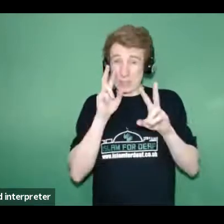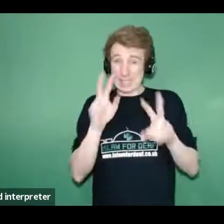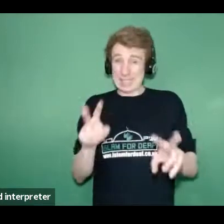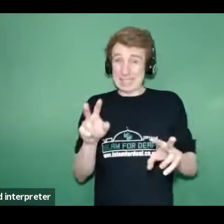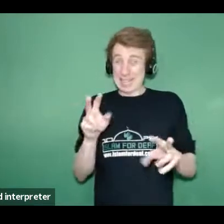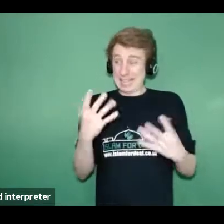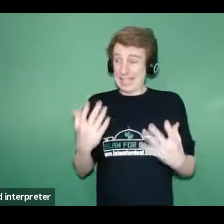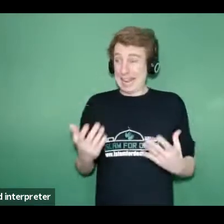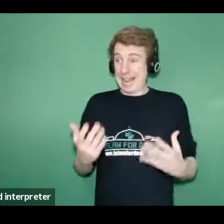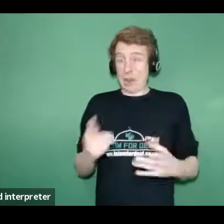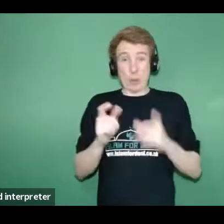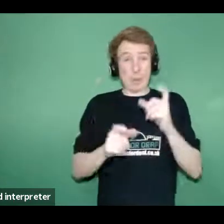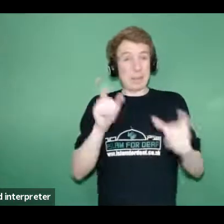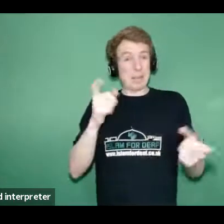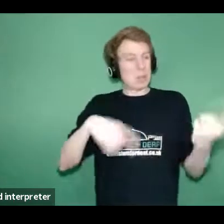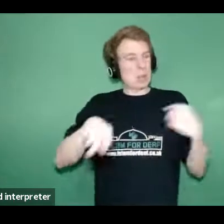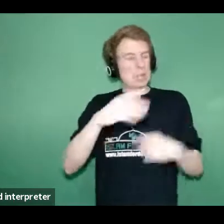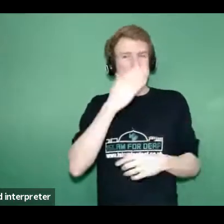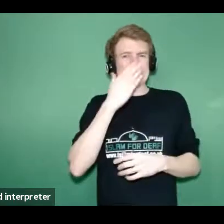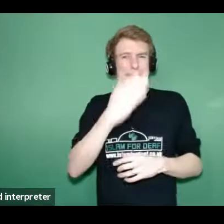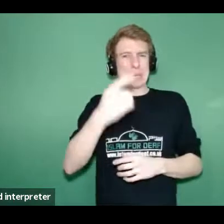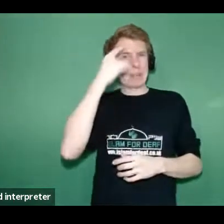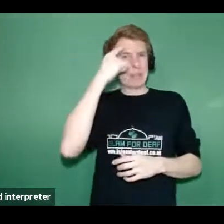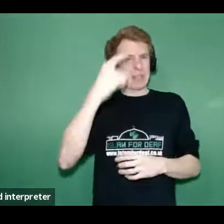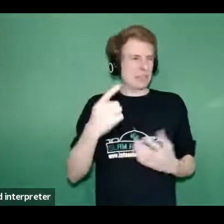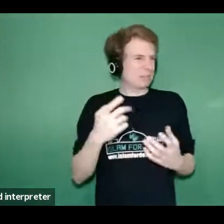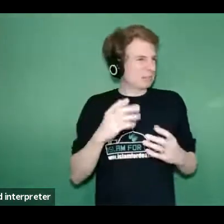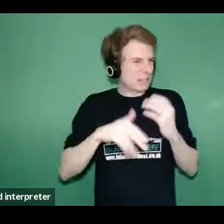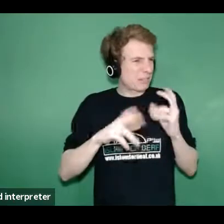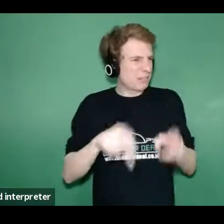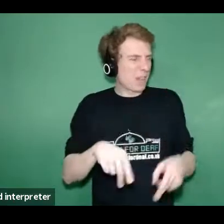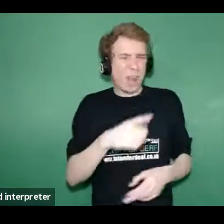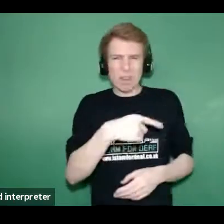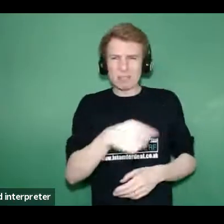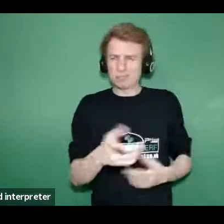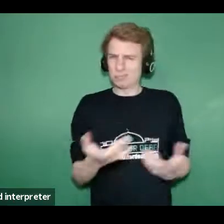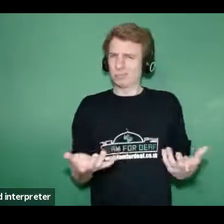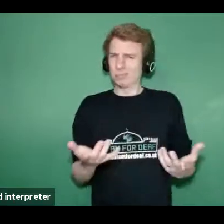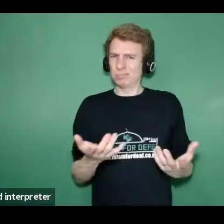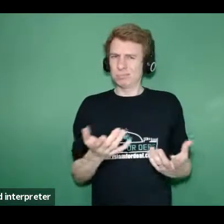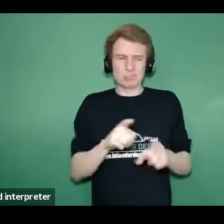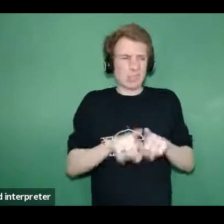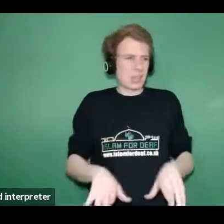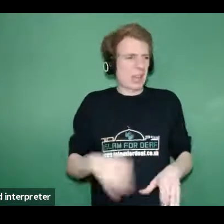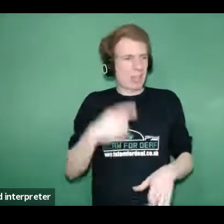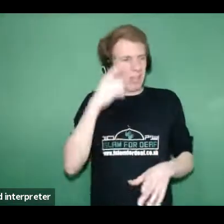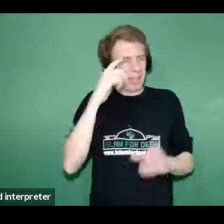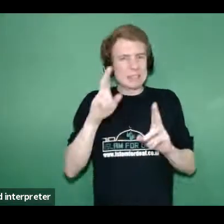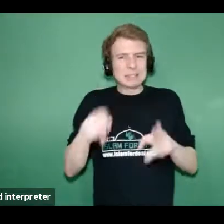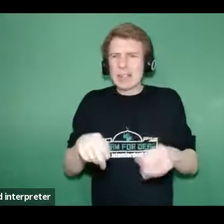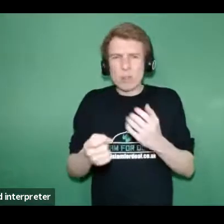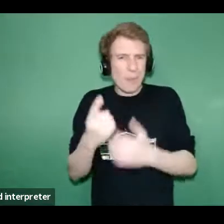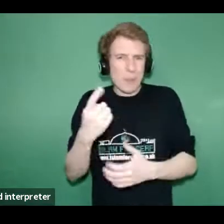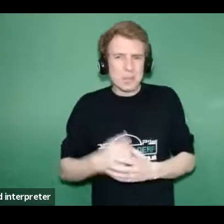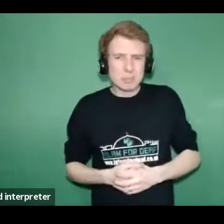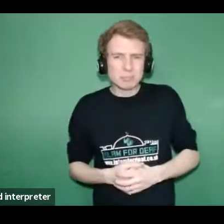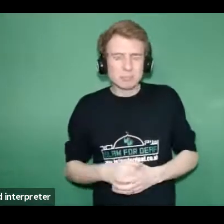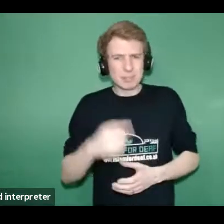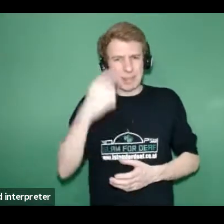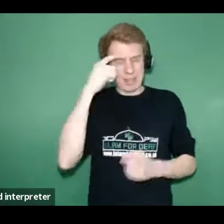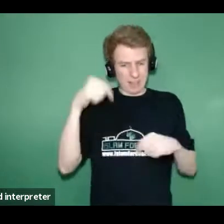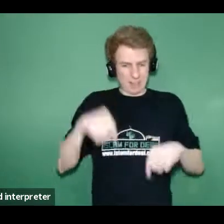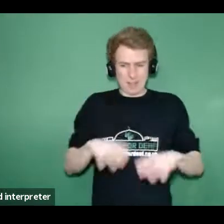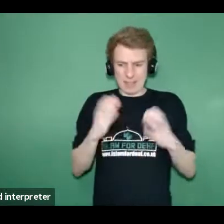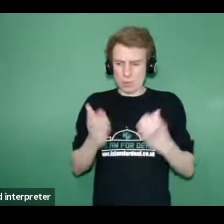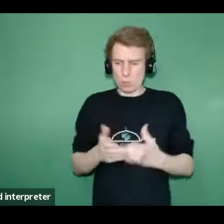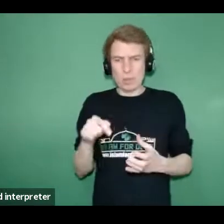life as though they will not die, and this is the entirety of their existence. However, the one who has